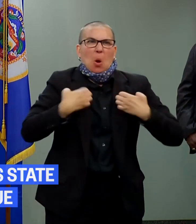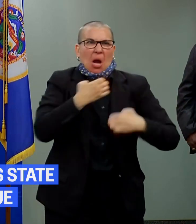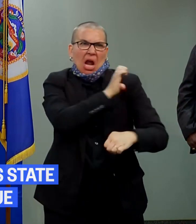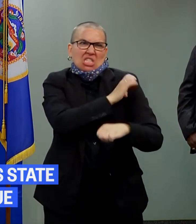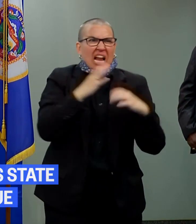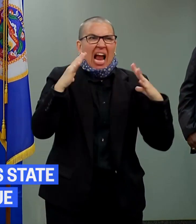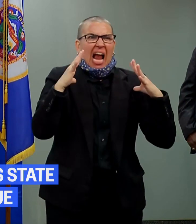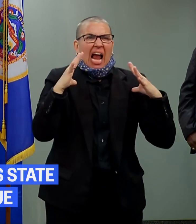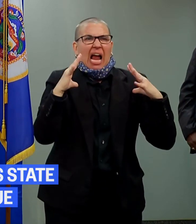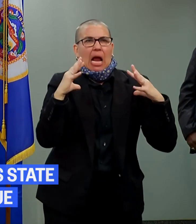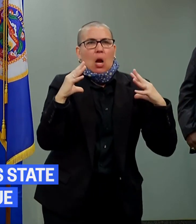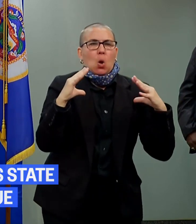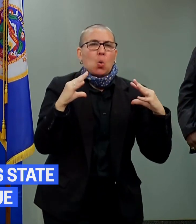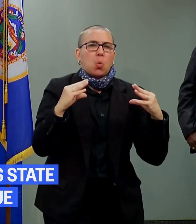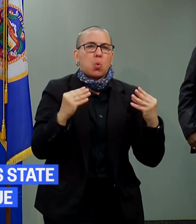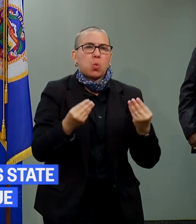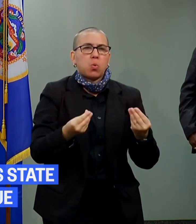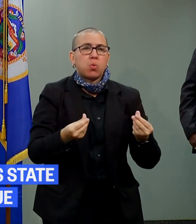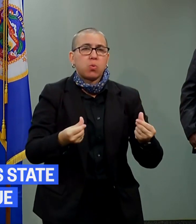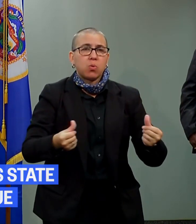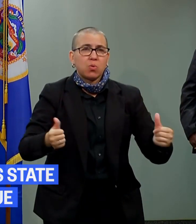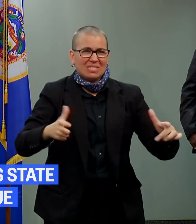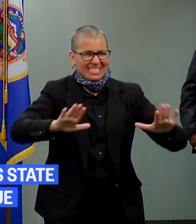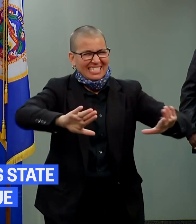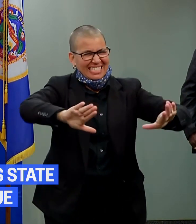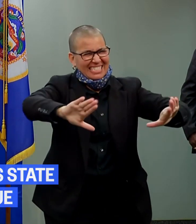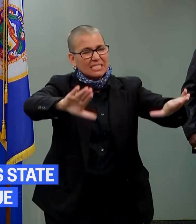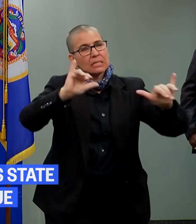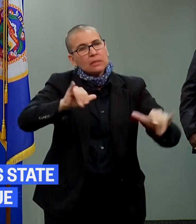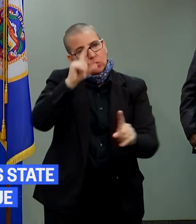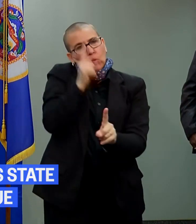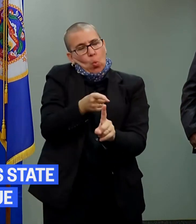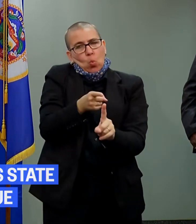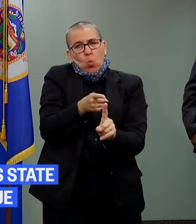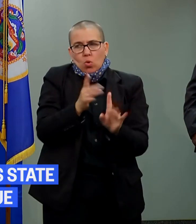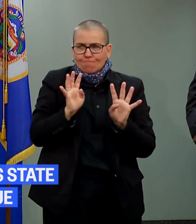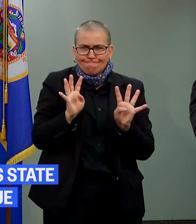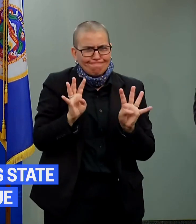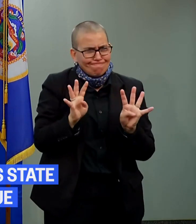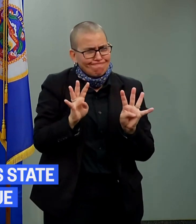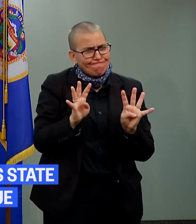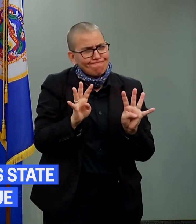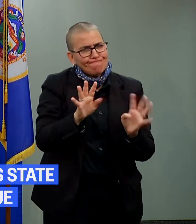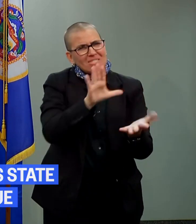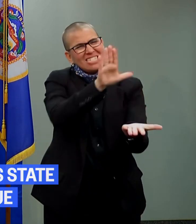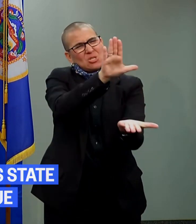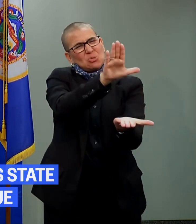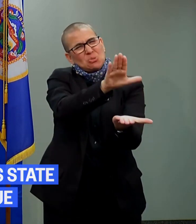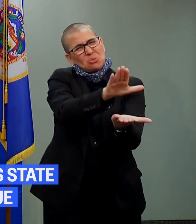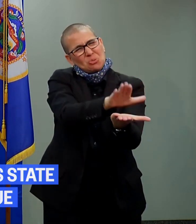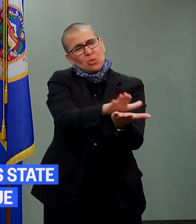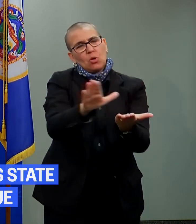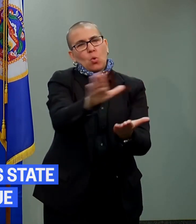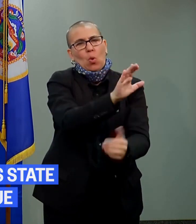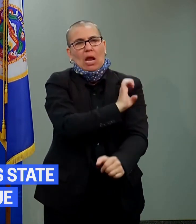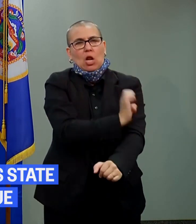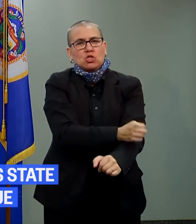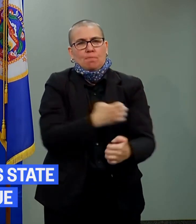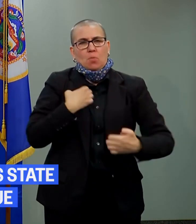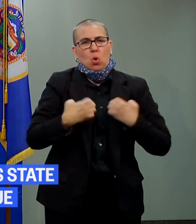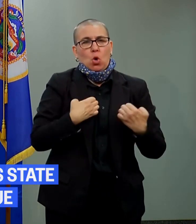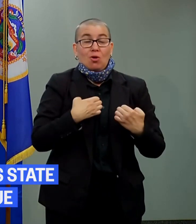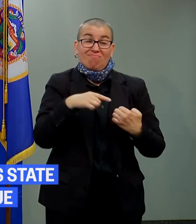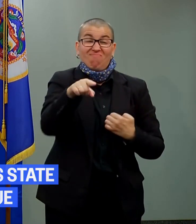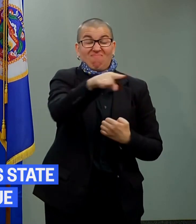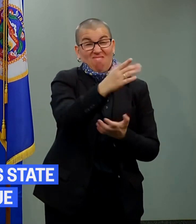and quickly and efficiently those that aren't listening or those that are intent on doing harm. And so nothing about it is pretty, but you hit